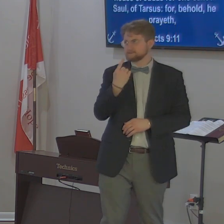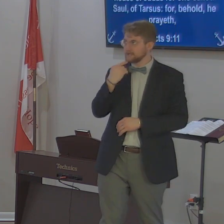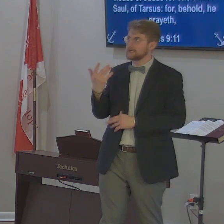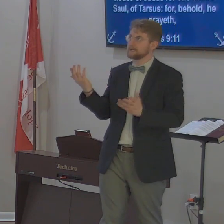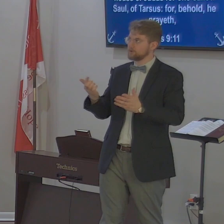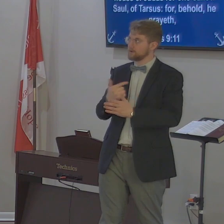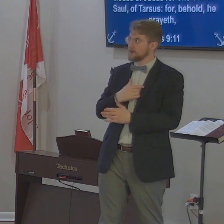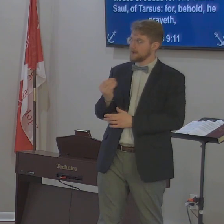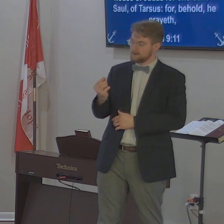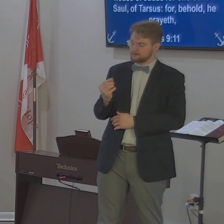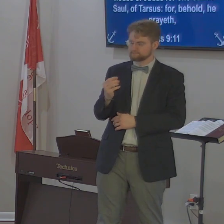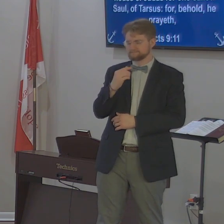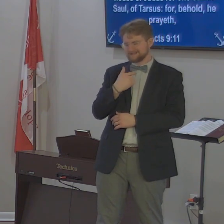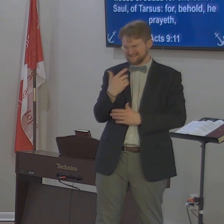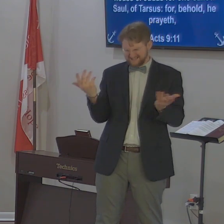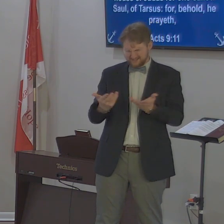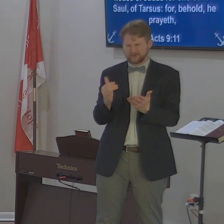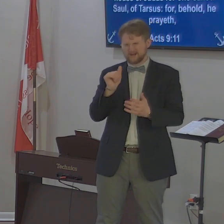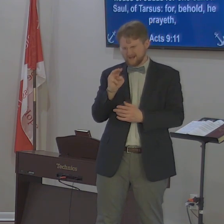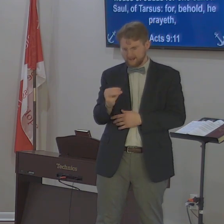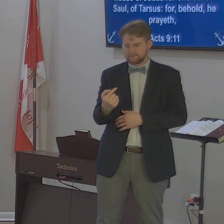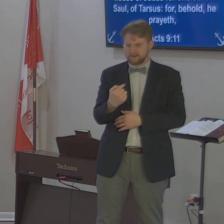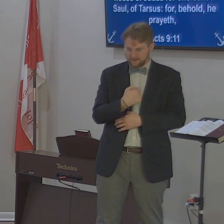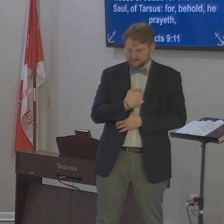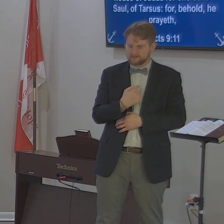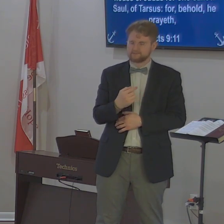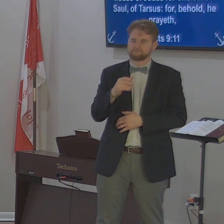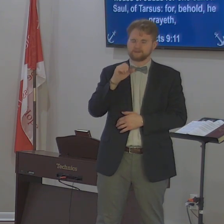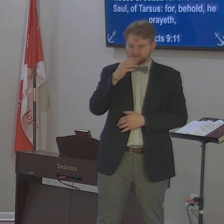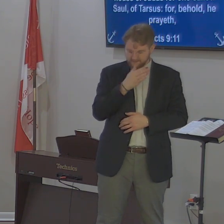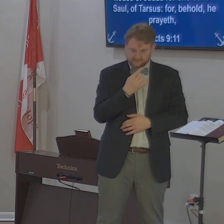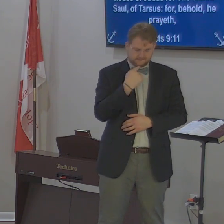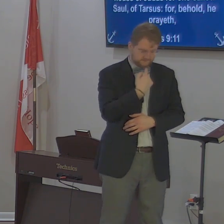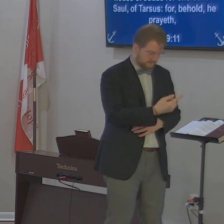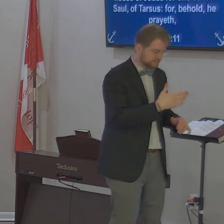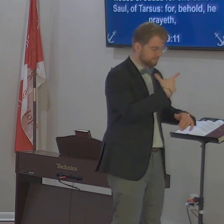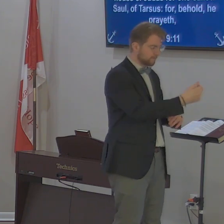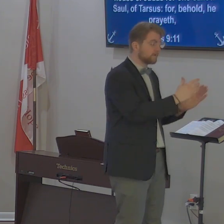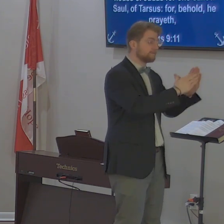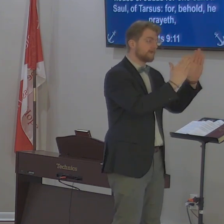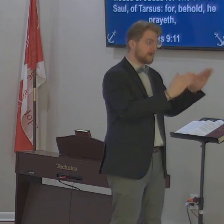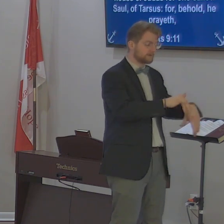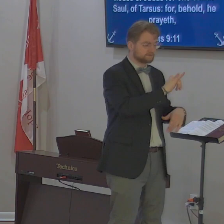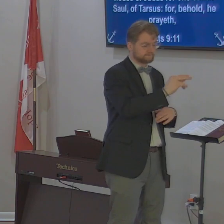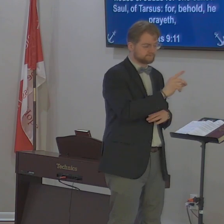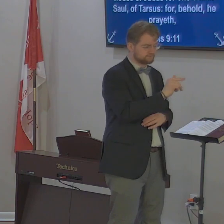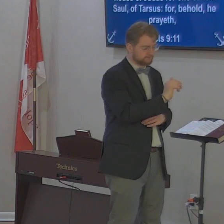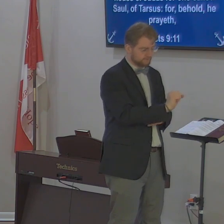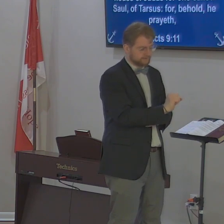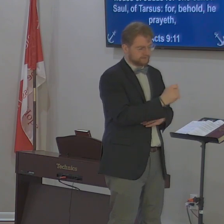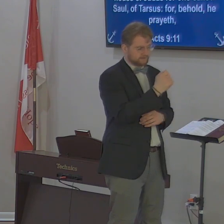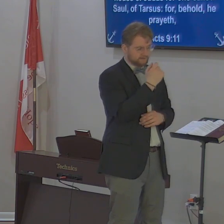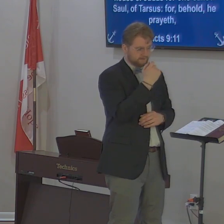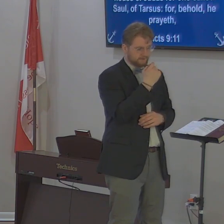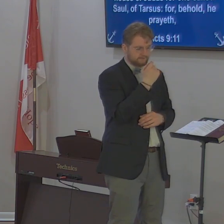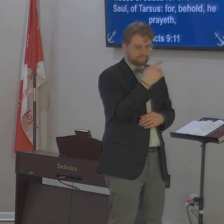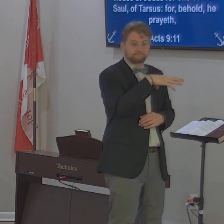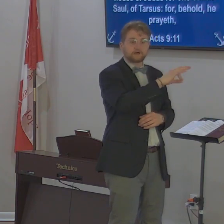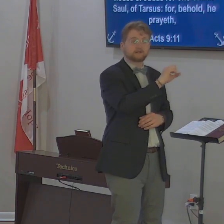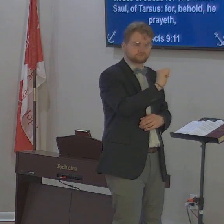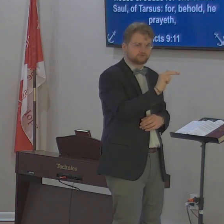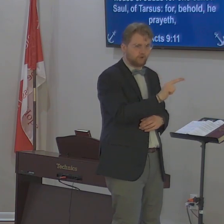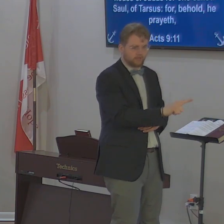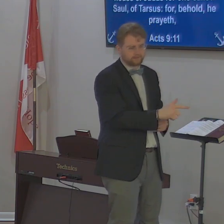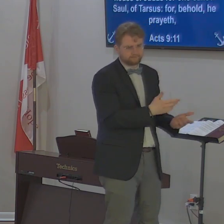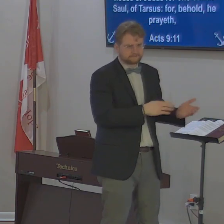Straight, and inquire in the house of Judas for one called Saul of Tarsus, for behold, he prayeth. Now again, there's